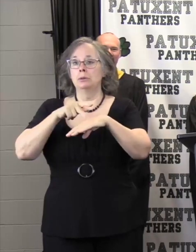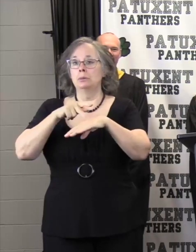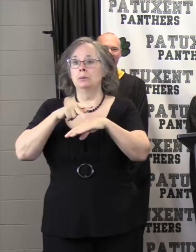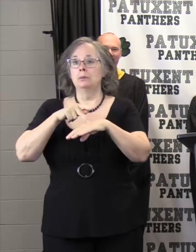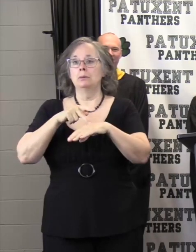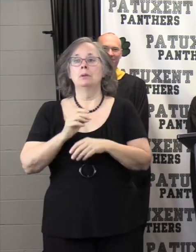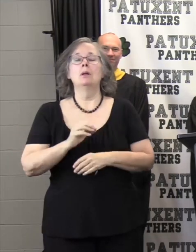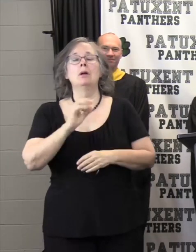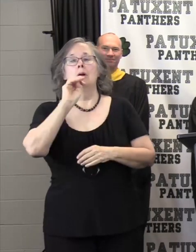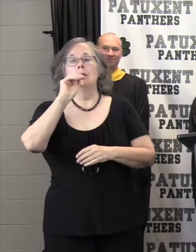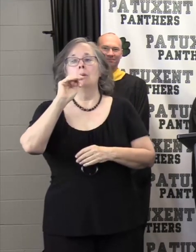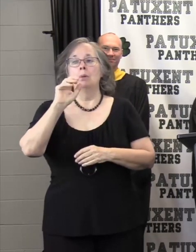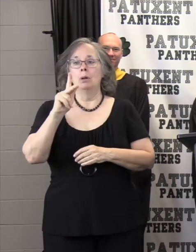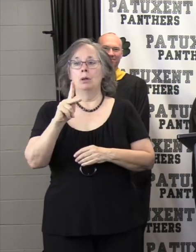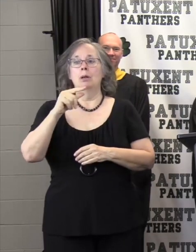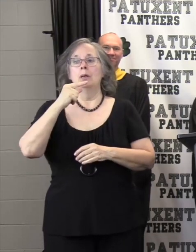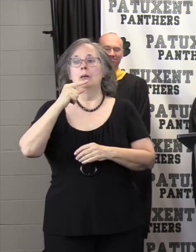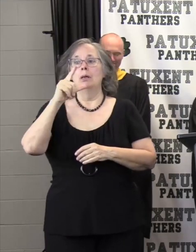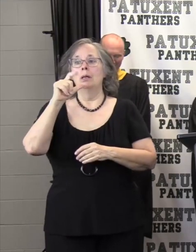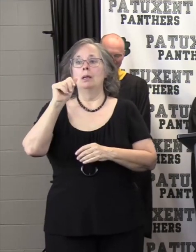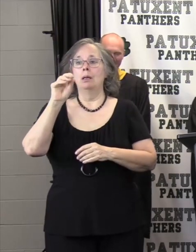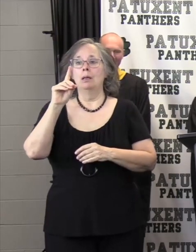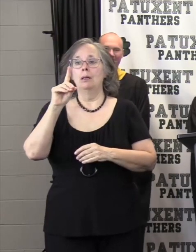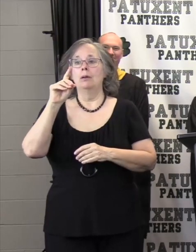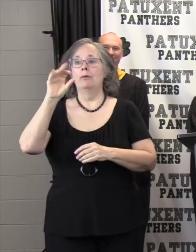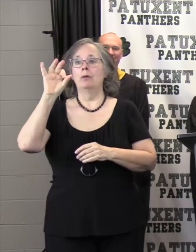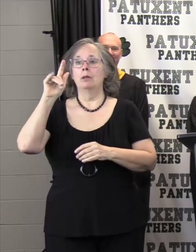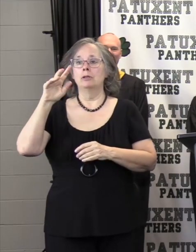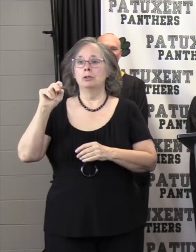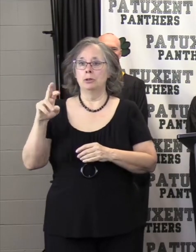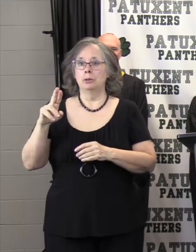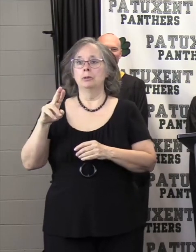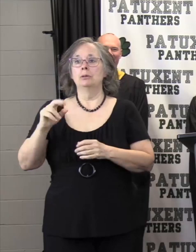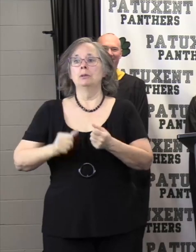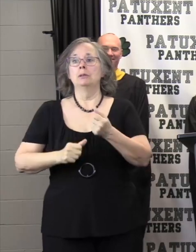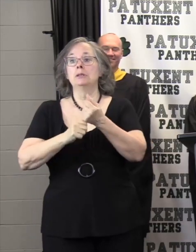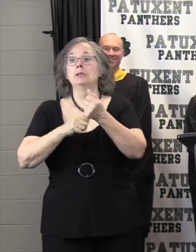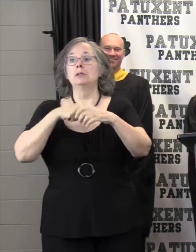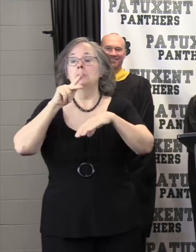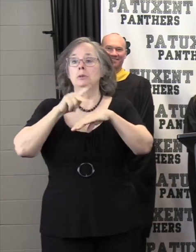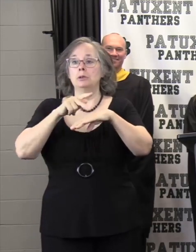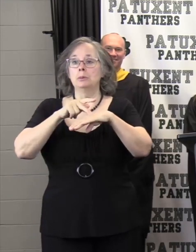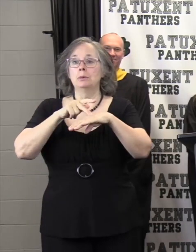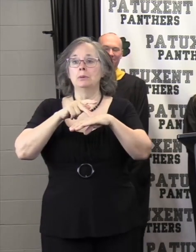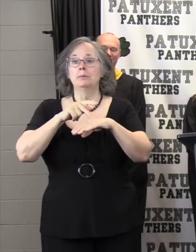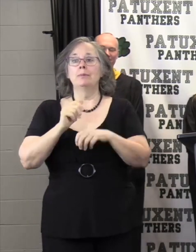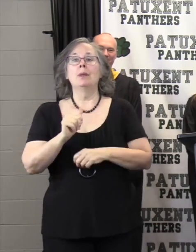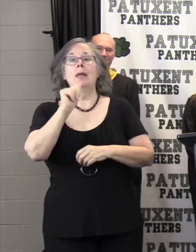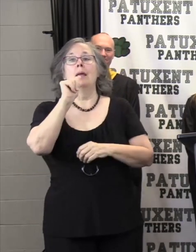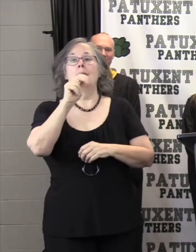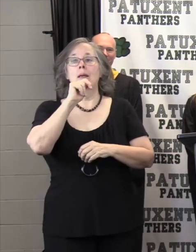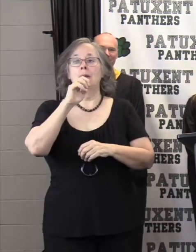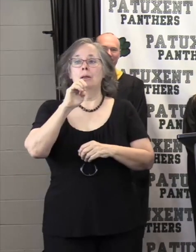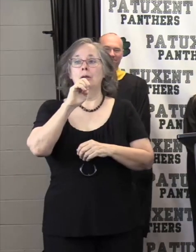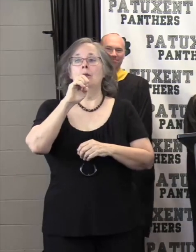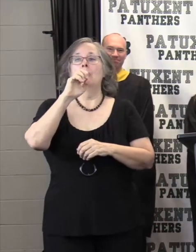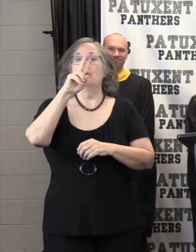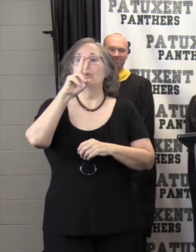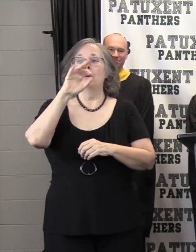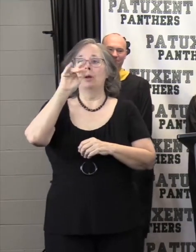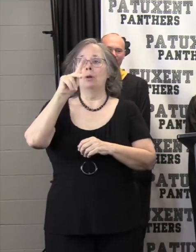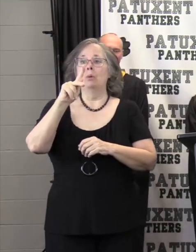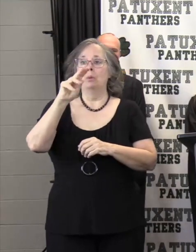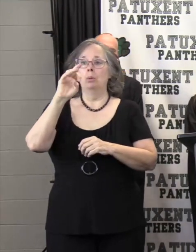Mr. Mark Gladfelter, assistant principal. And Mrs. Ann Rickwood, assistant principal.